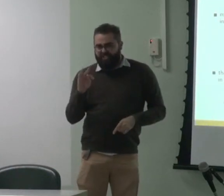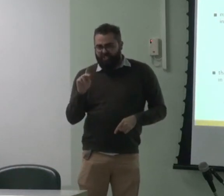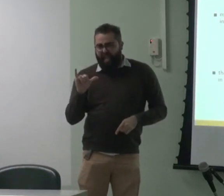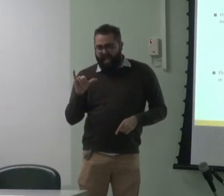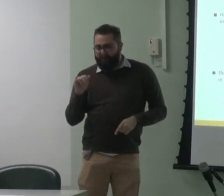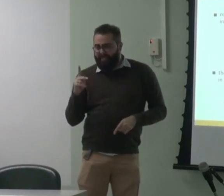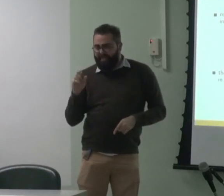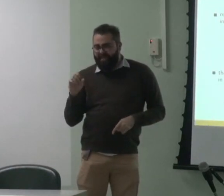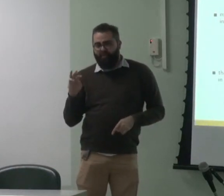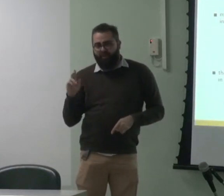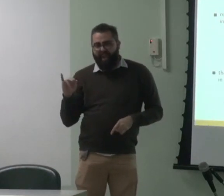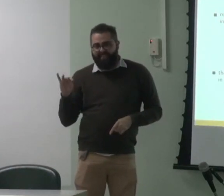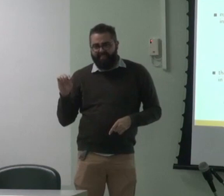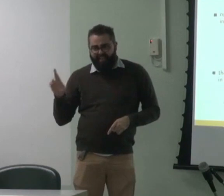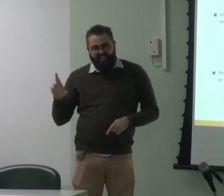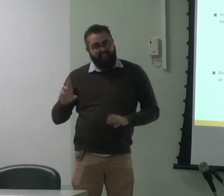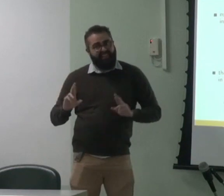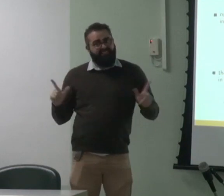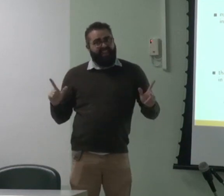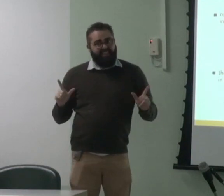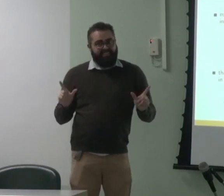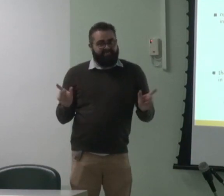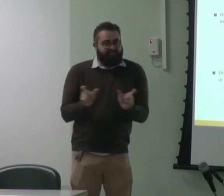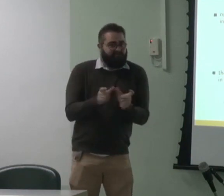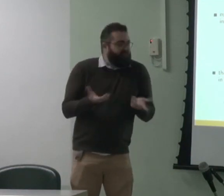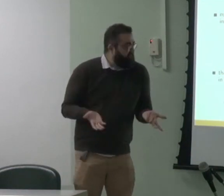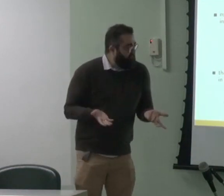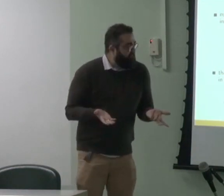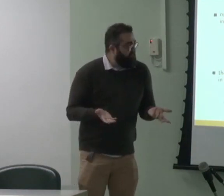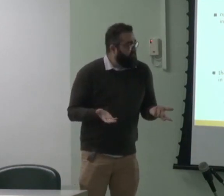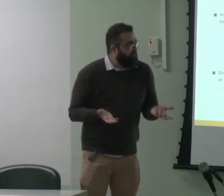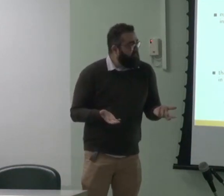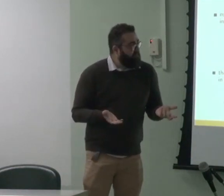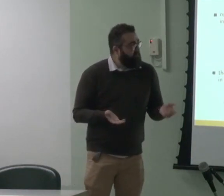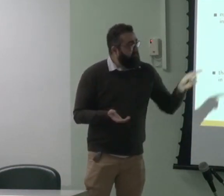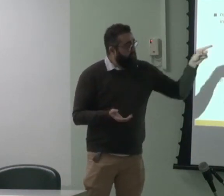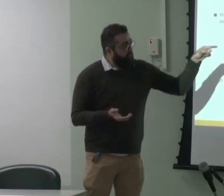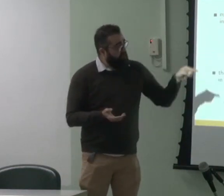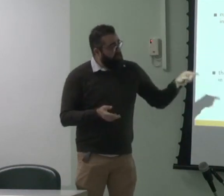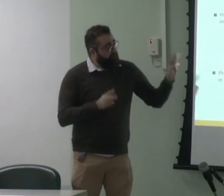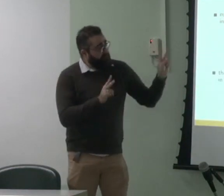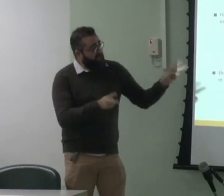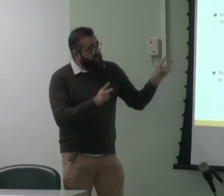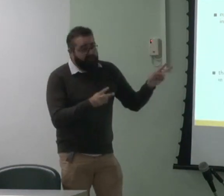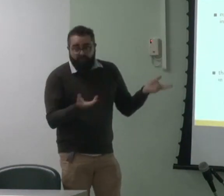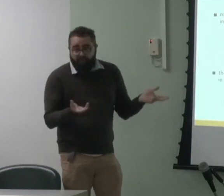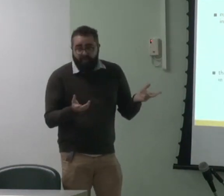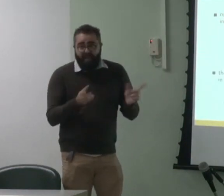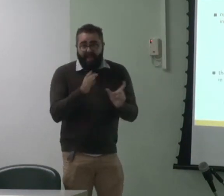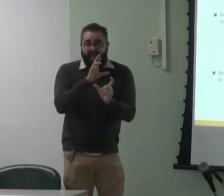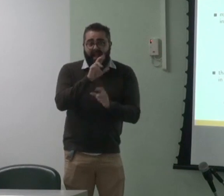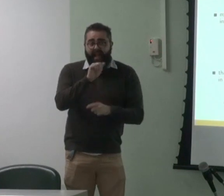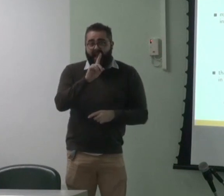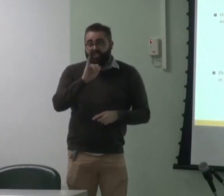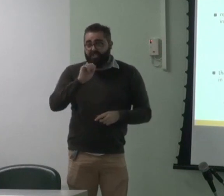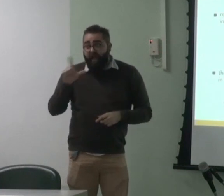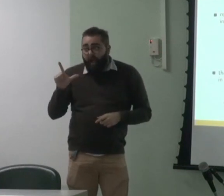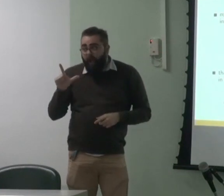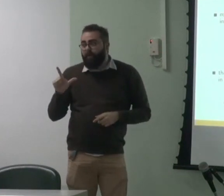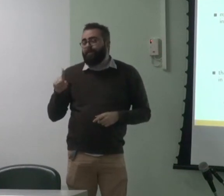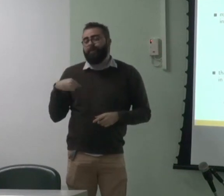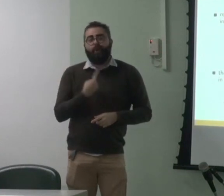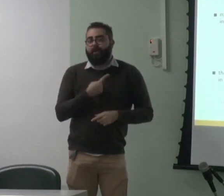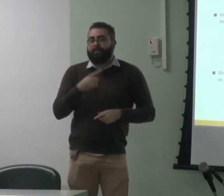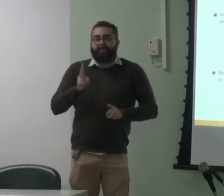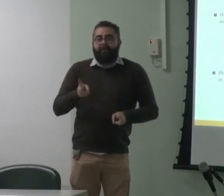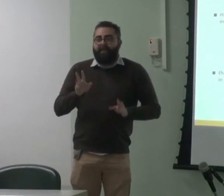right as well. So we have there 3 forms of the verb right, so they all get the lemma right.